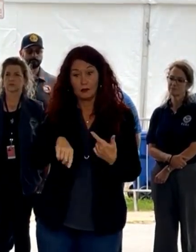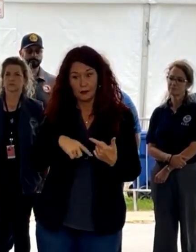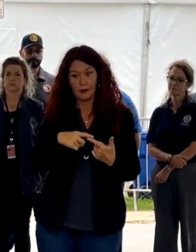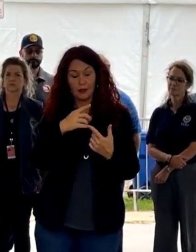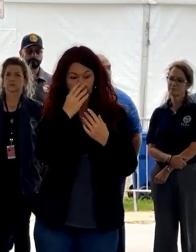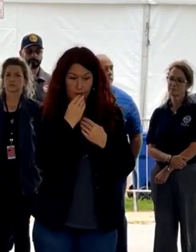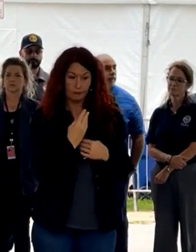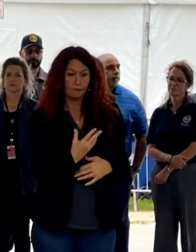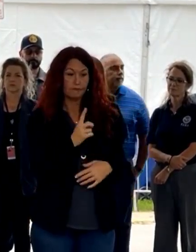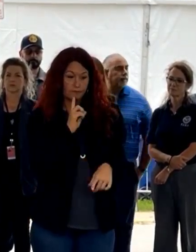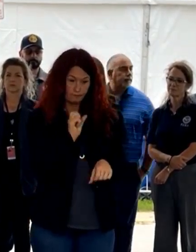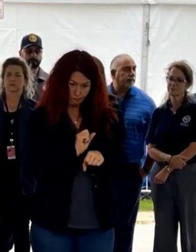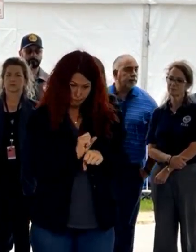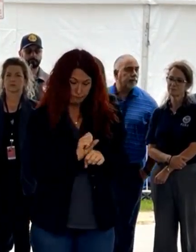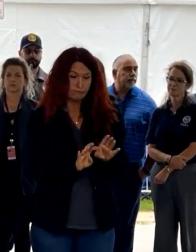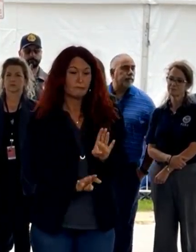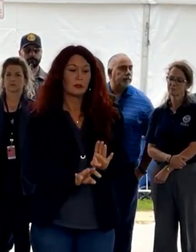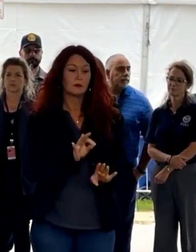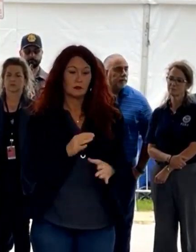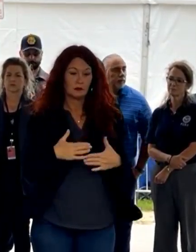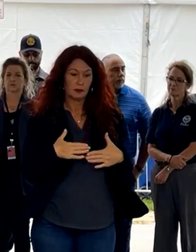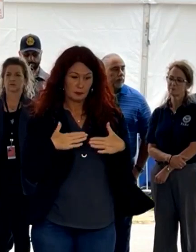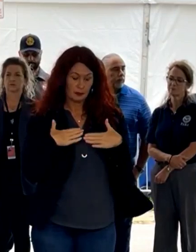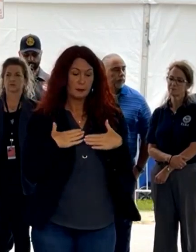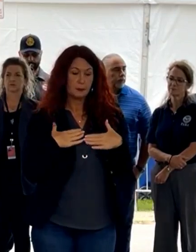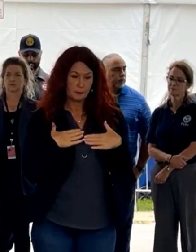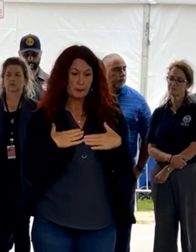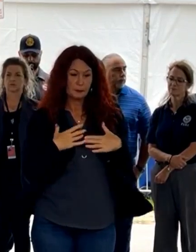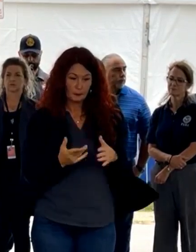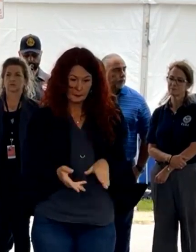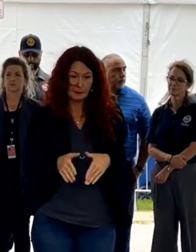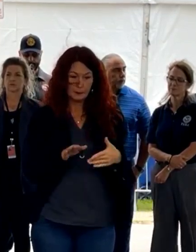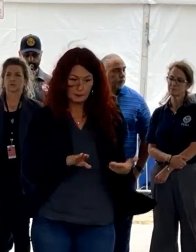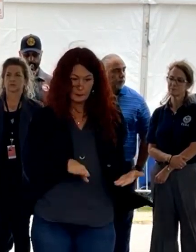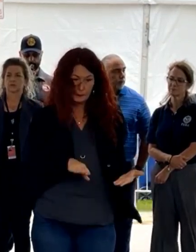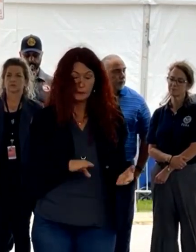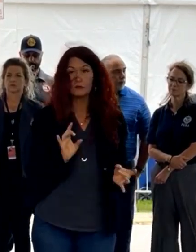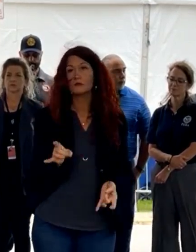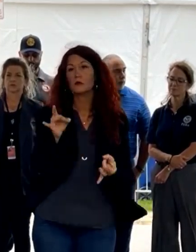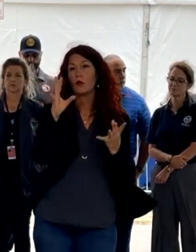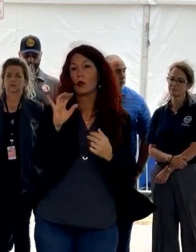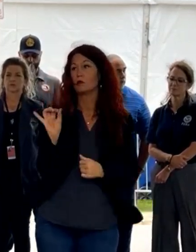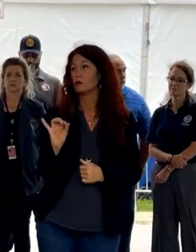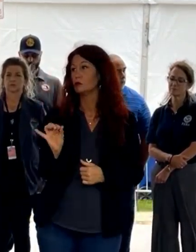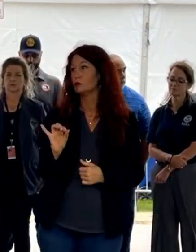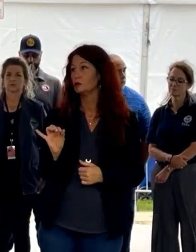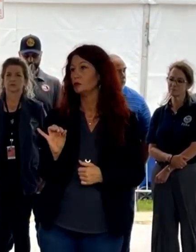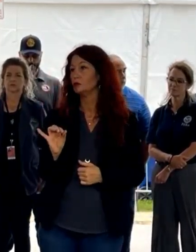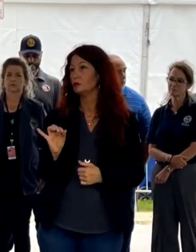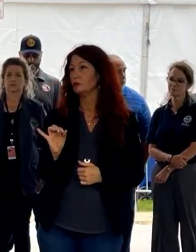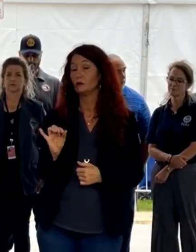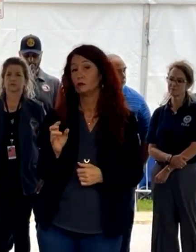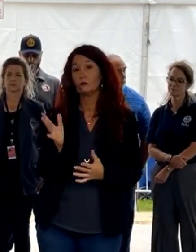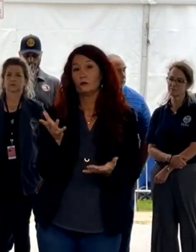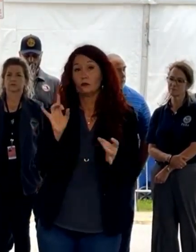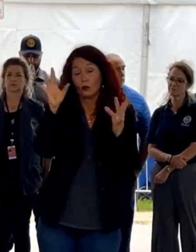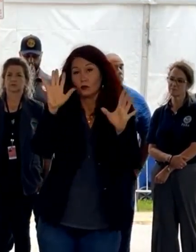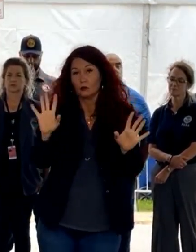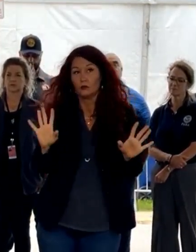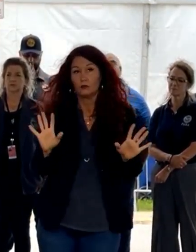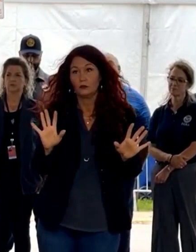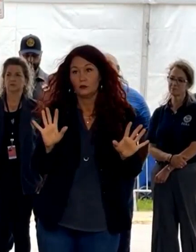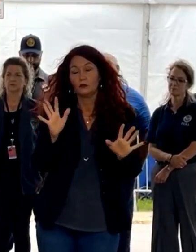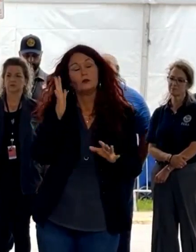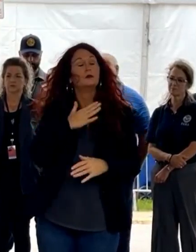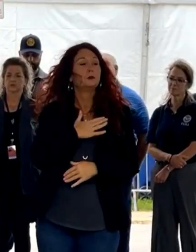confirm exactly who is missing. Please continue to hold all of the families in your hands and